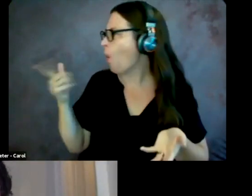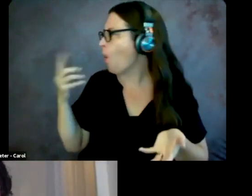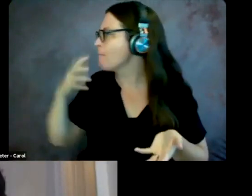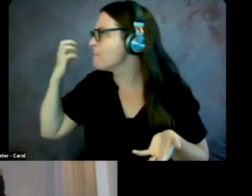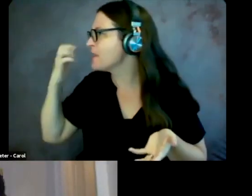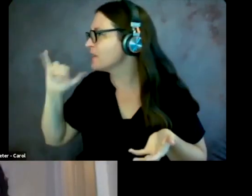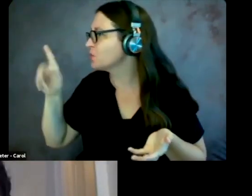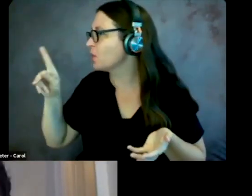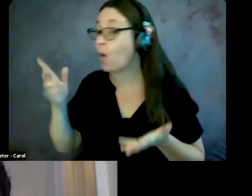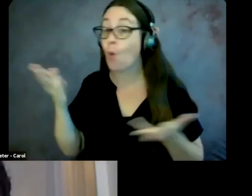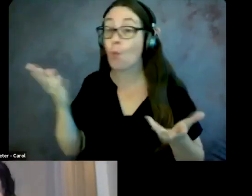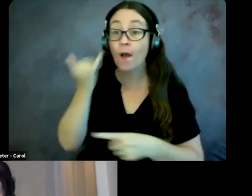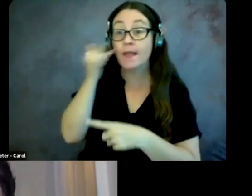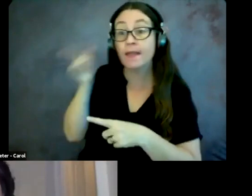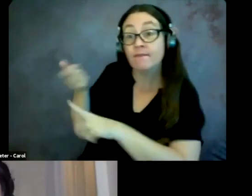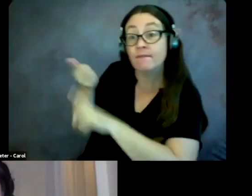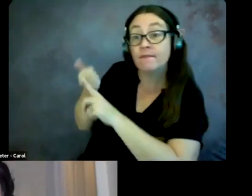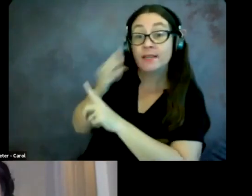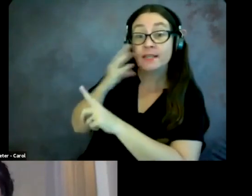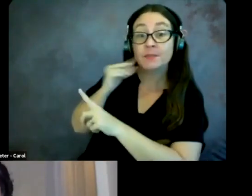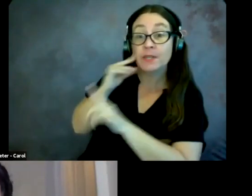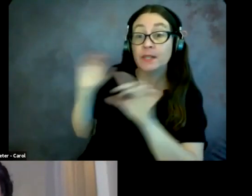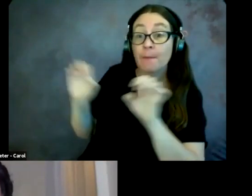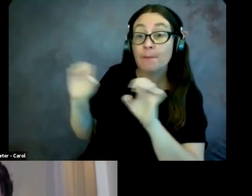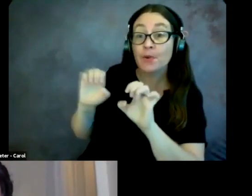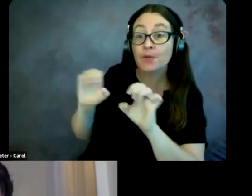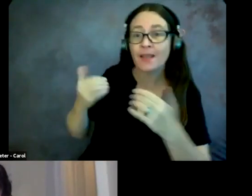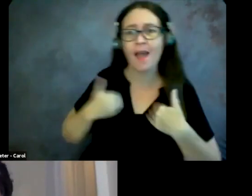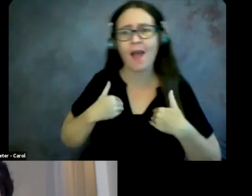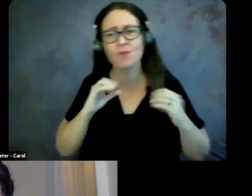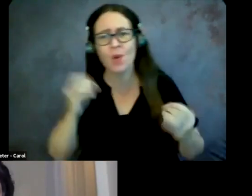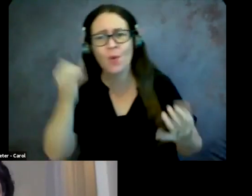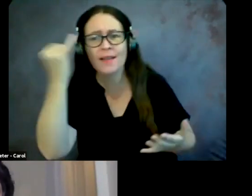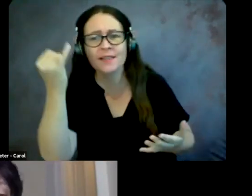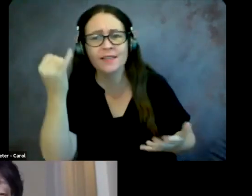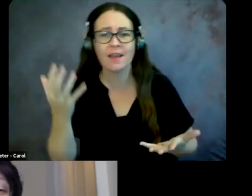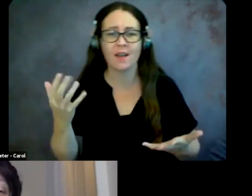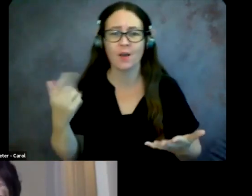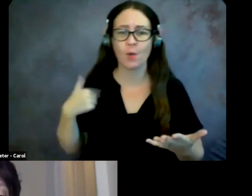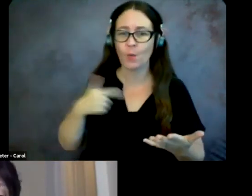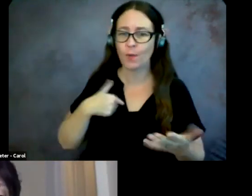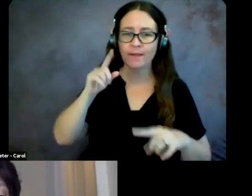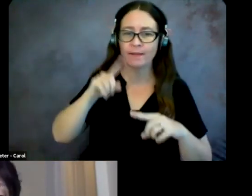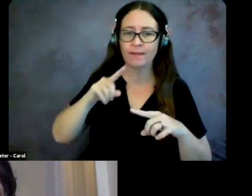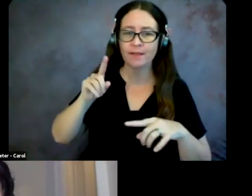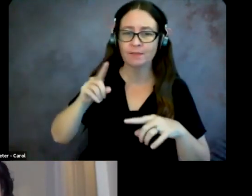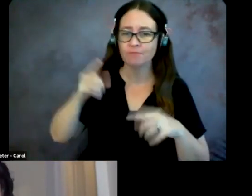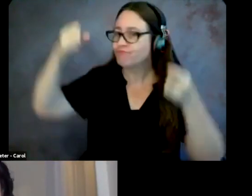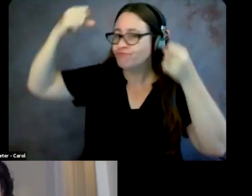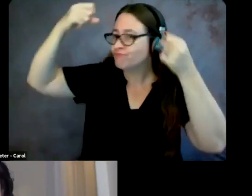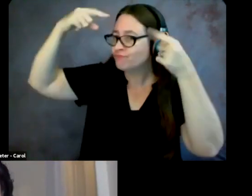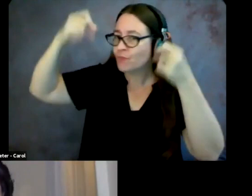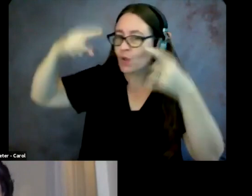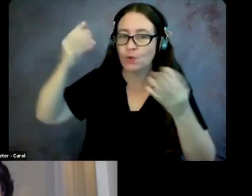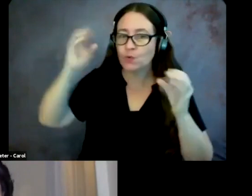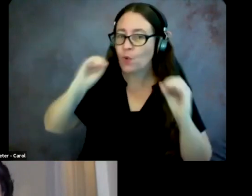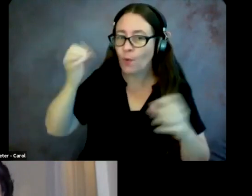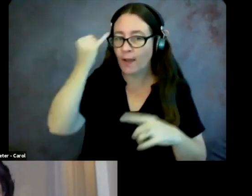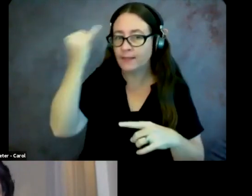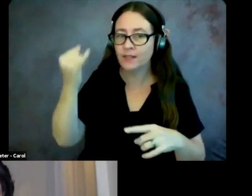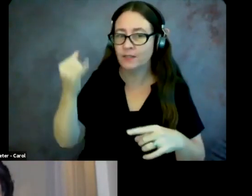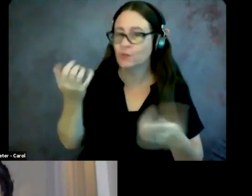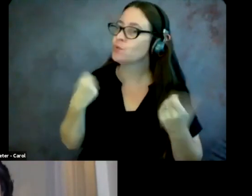to the hospital? You have no idea. And they have no idea about yourself. So something that I always say is meet them where they're